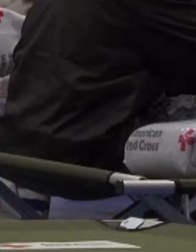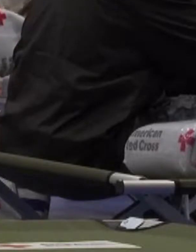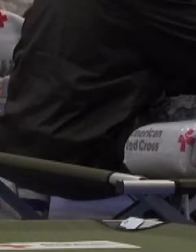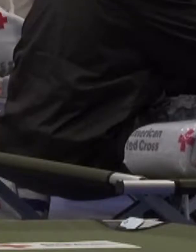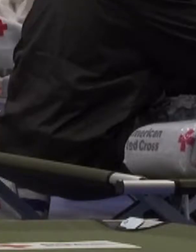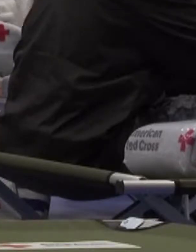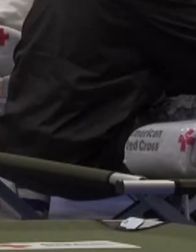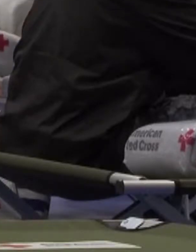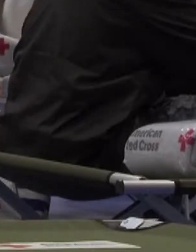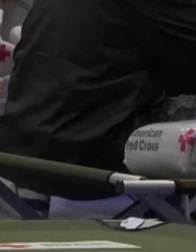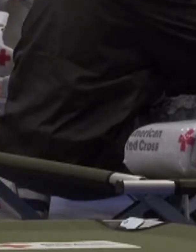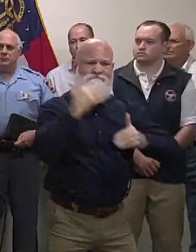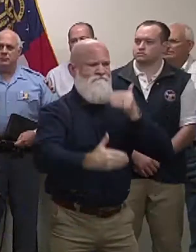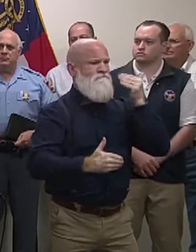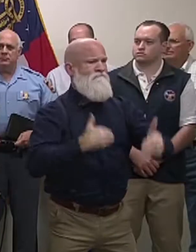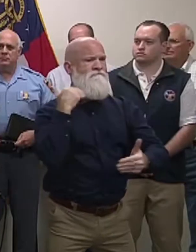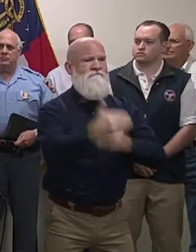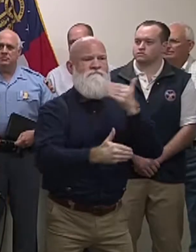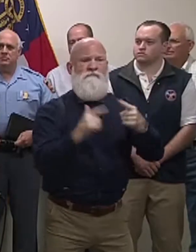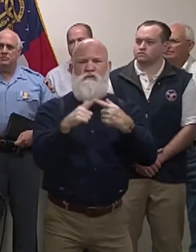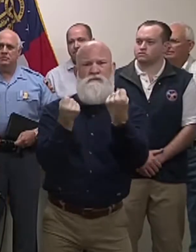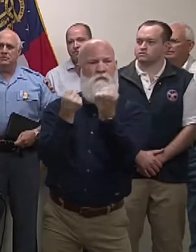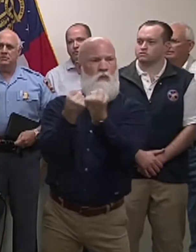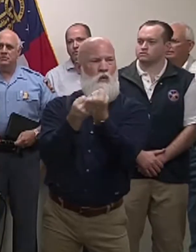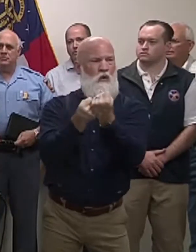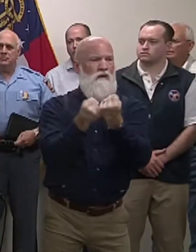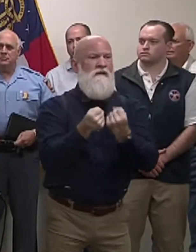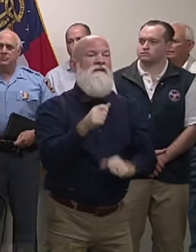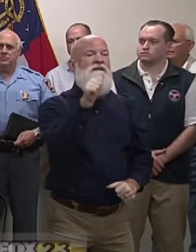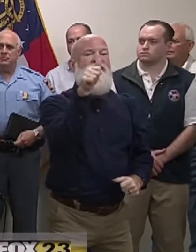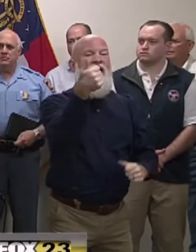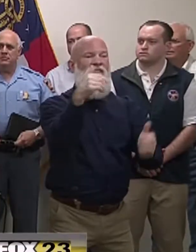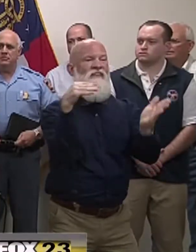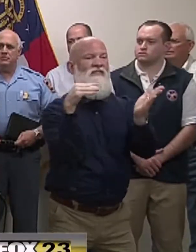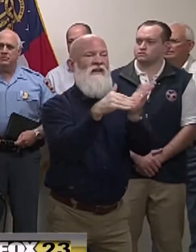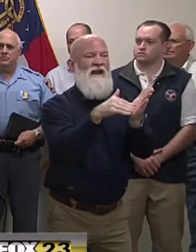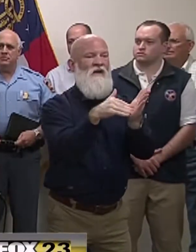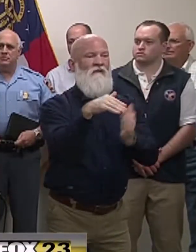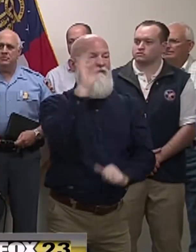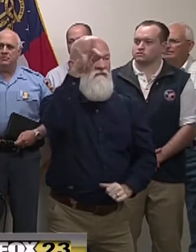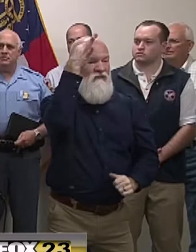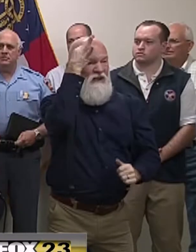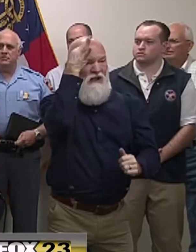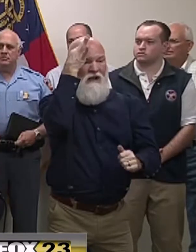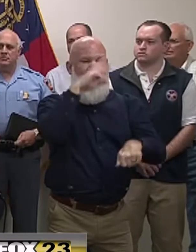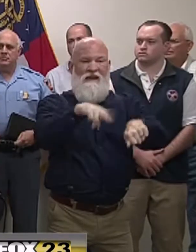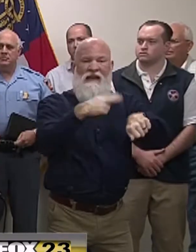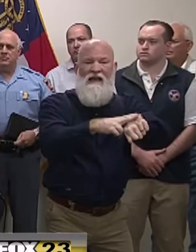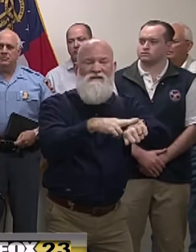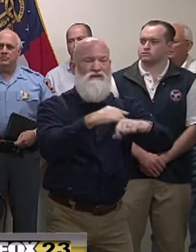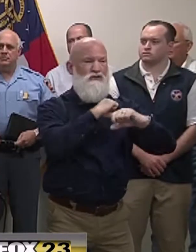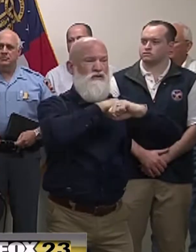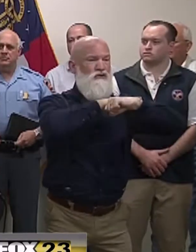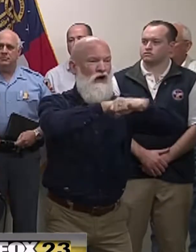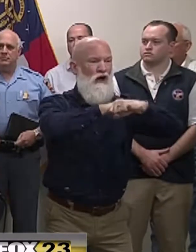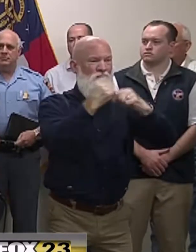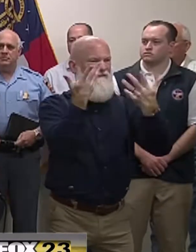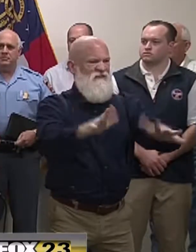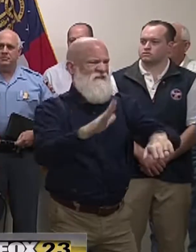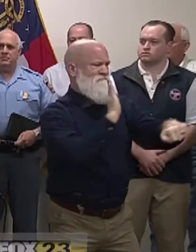hands on deck. About 10,000 federal and National Guard troops activated in four